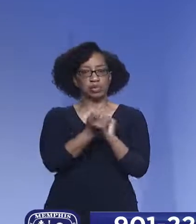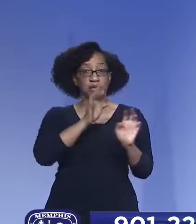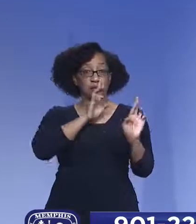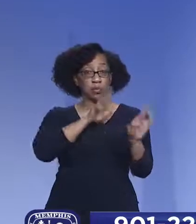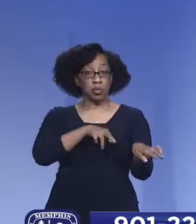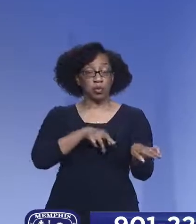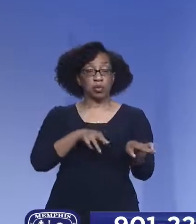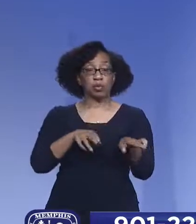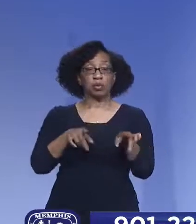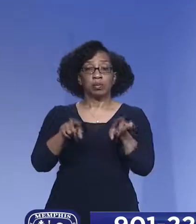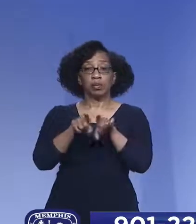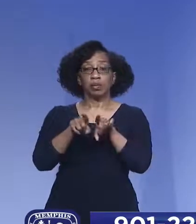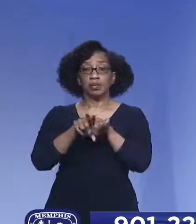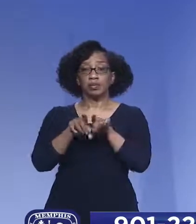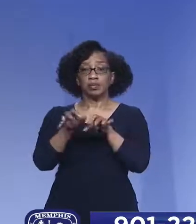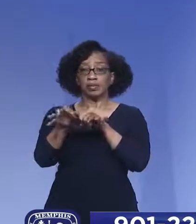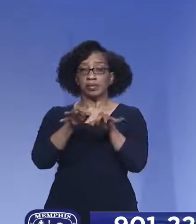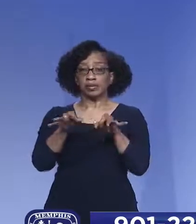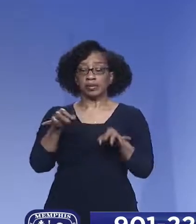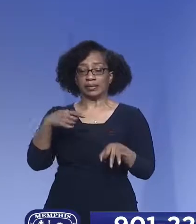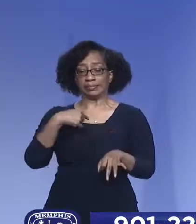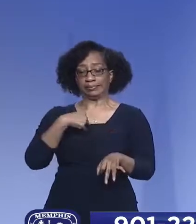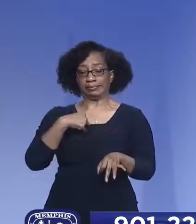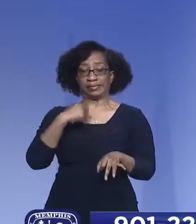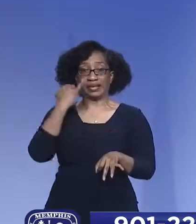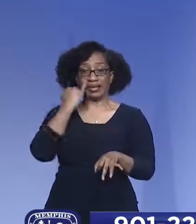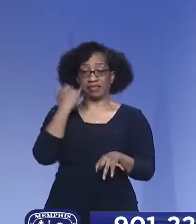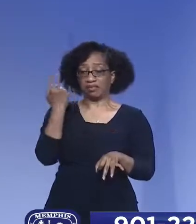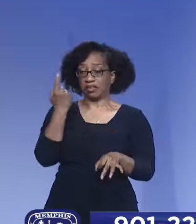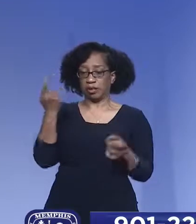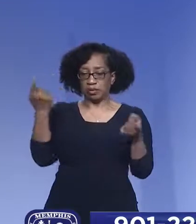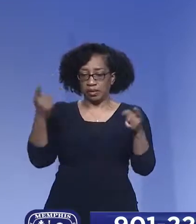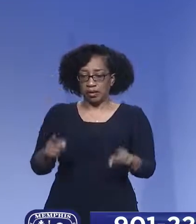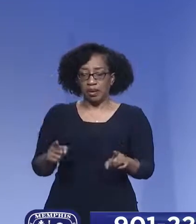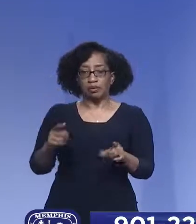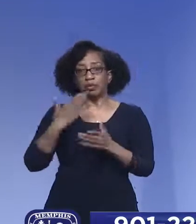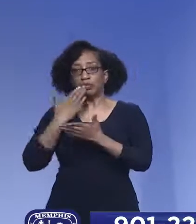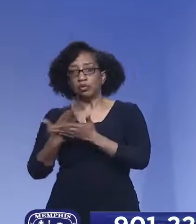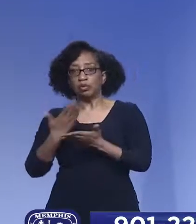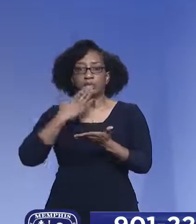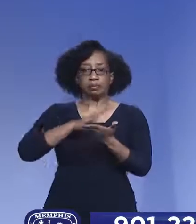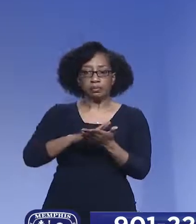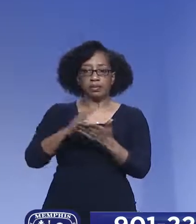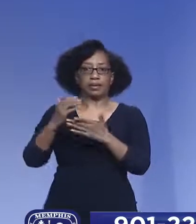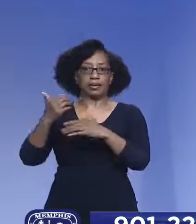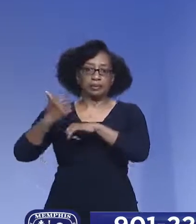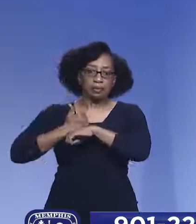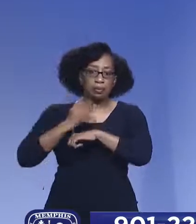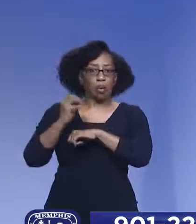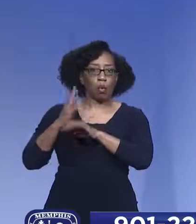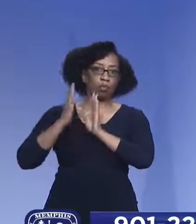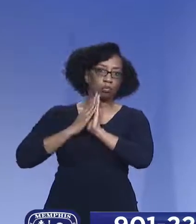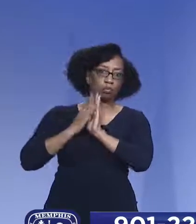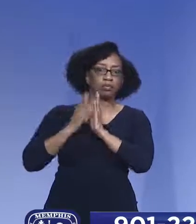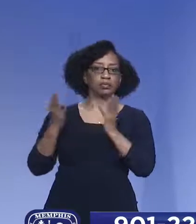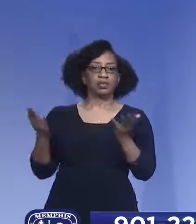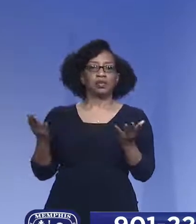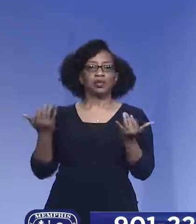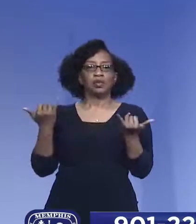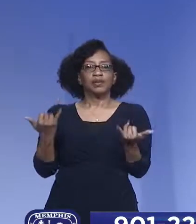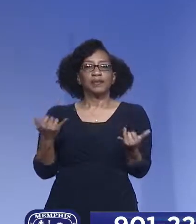outset of this operation that I was the accountable person for every aspect of this operation. And so today I did want to